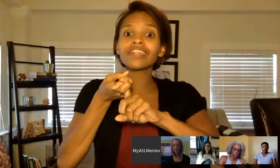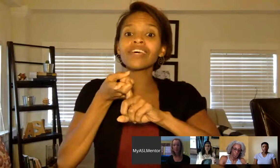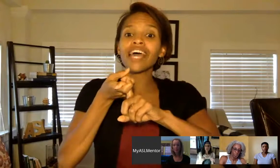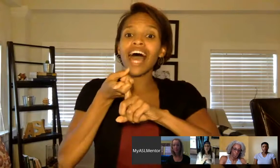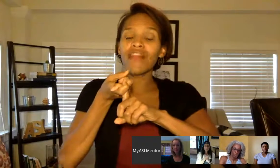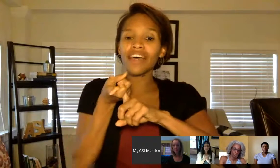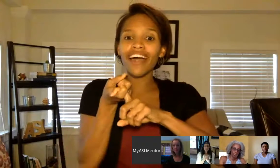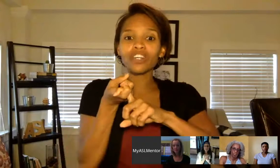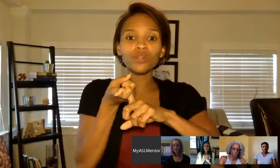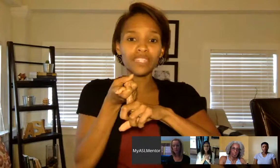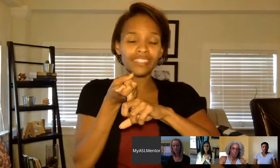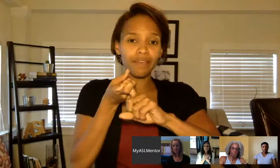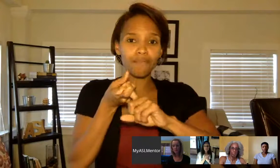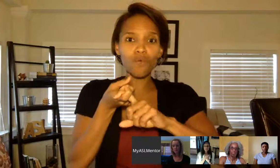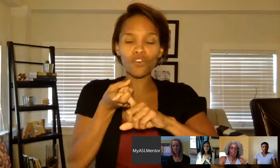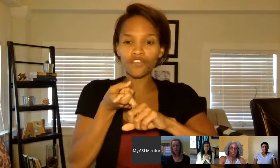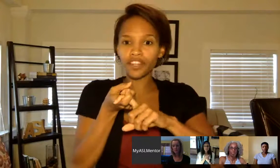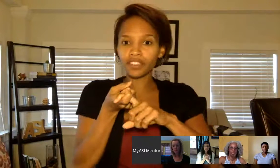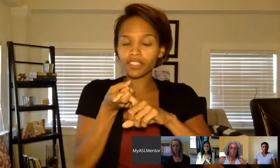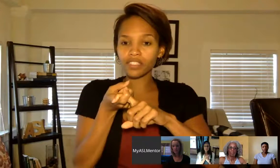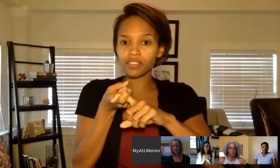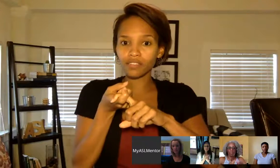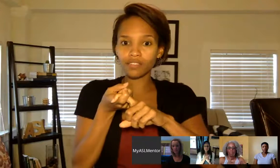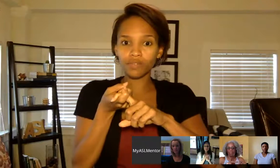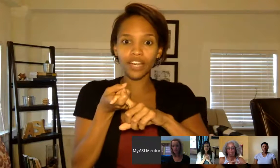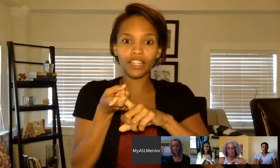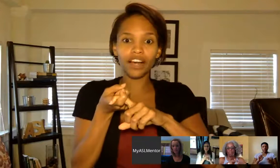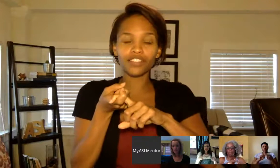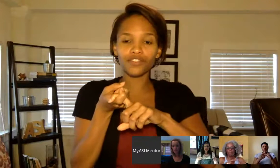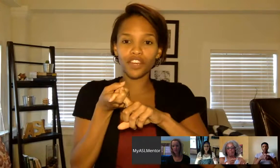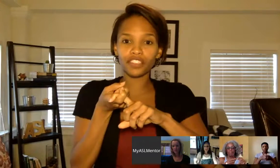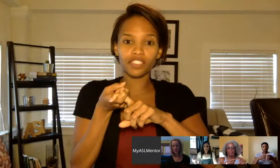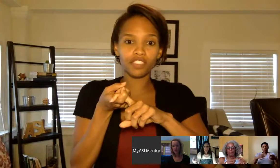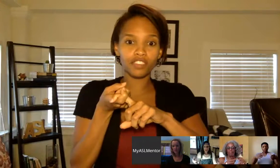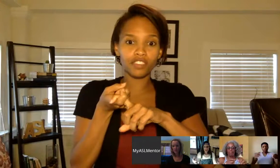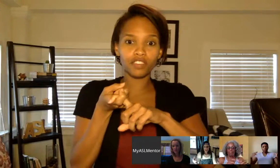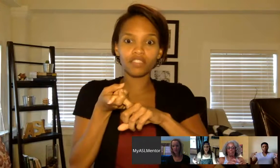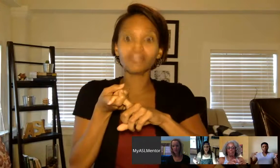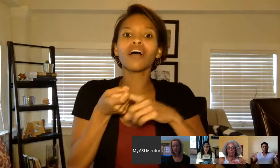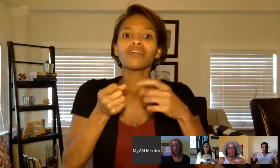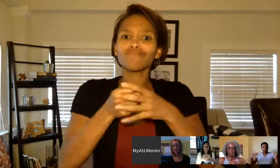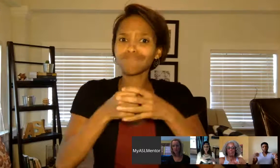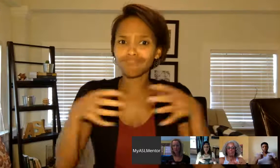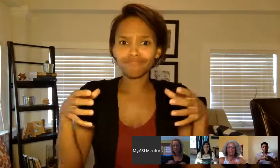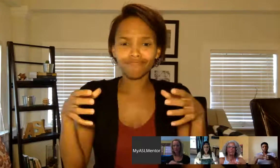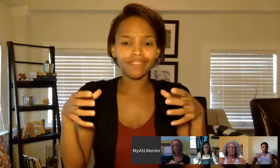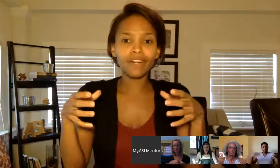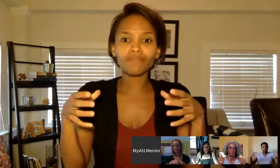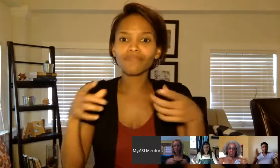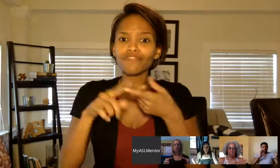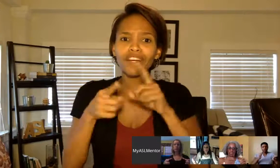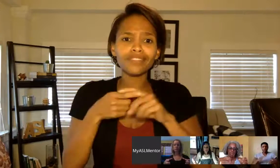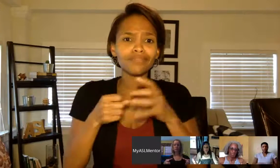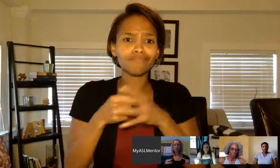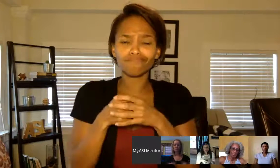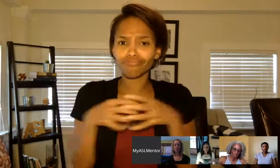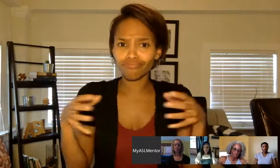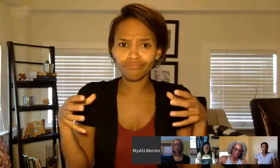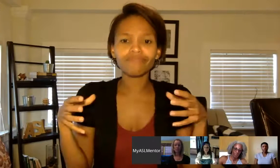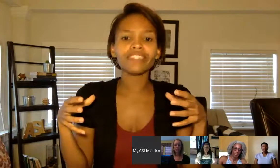Friends, and then how do we want to say more friends? We'll get lots of friends. Yep,